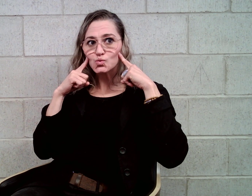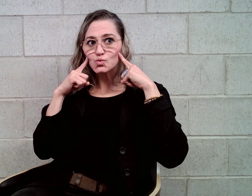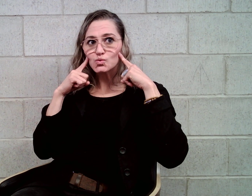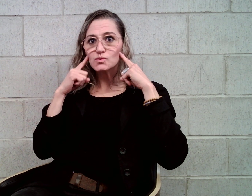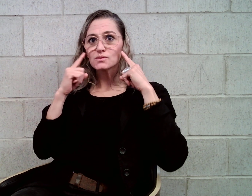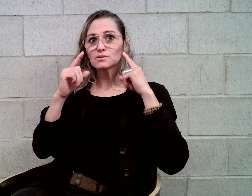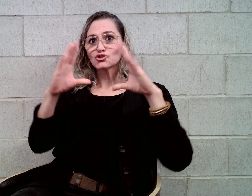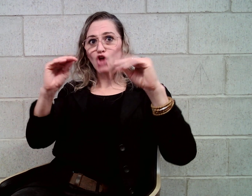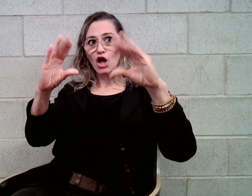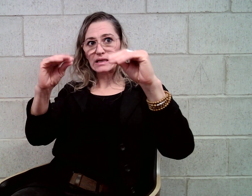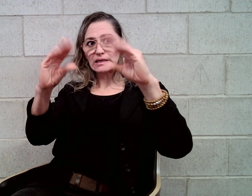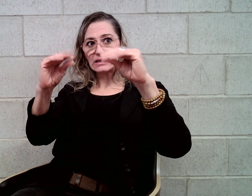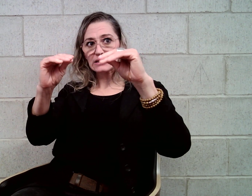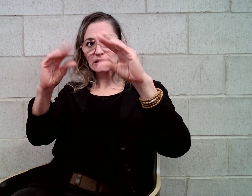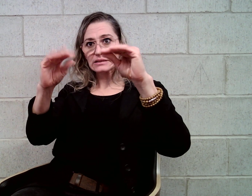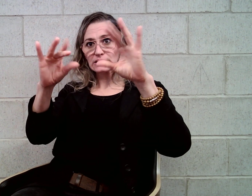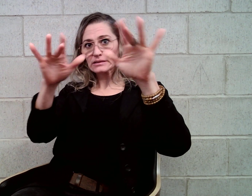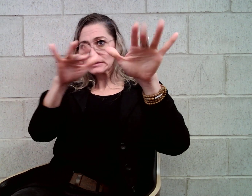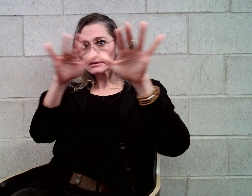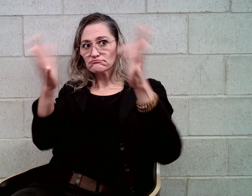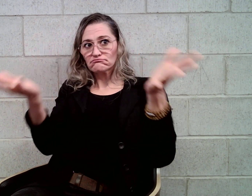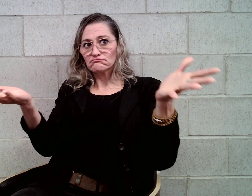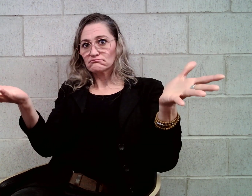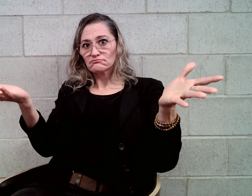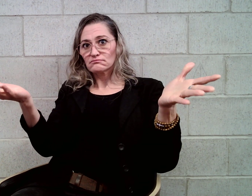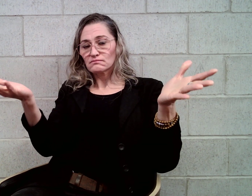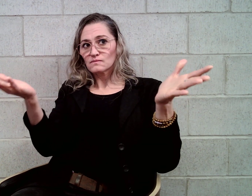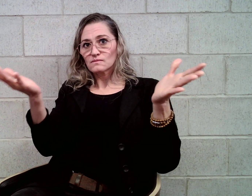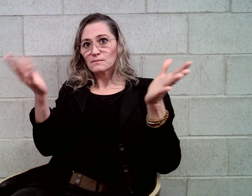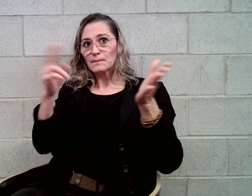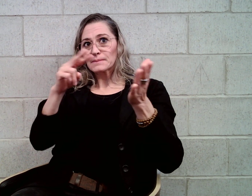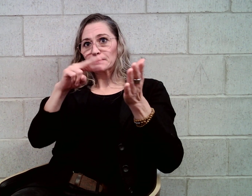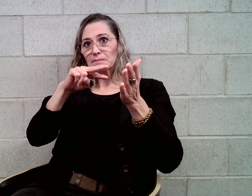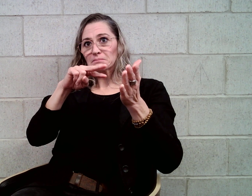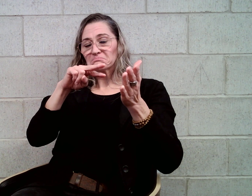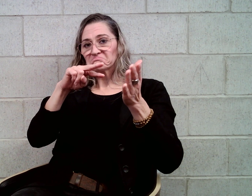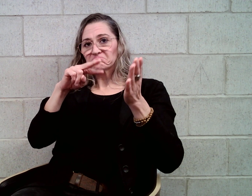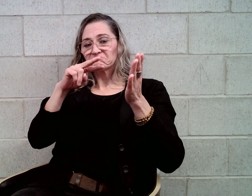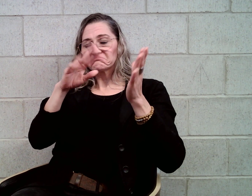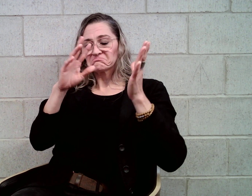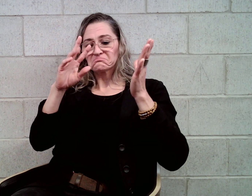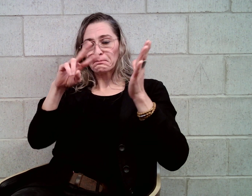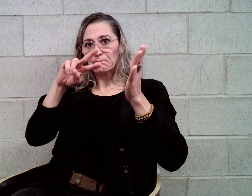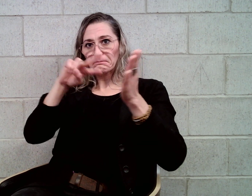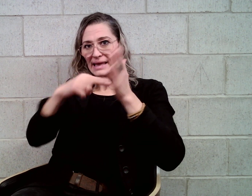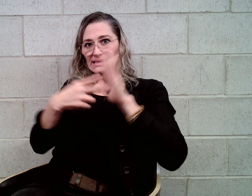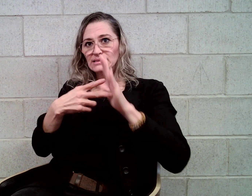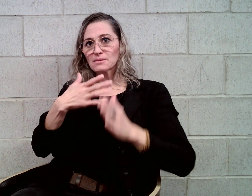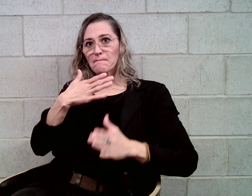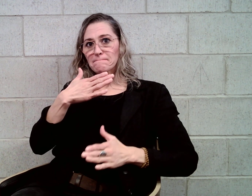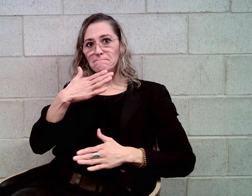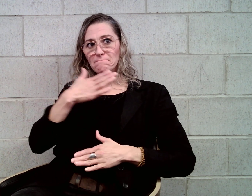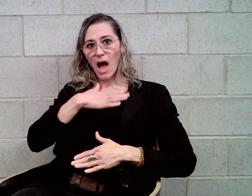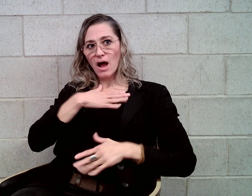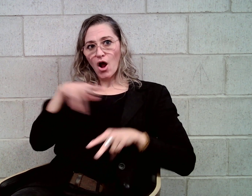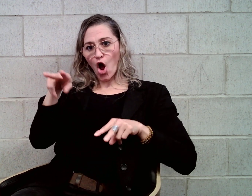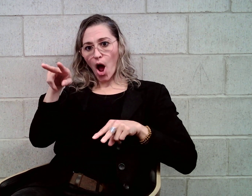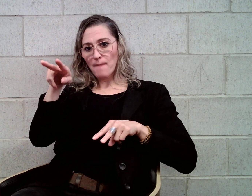person in a hearing space, I have no access to the sound that is going on around me in the rehearsal space.